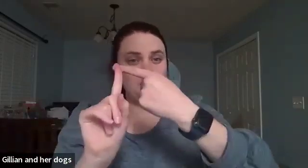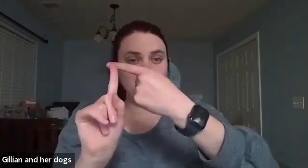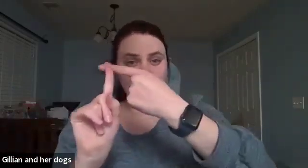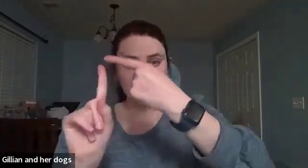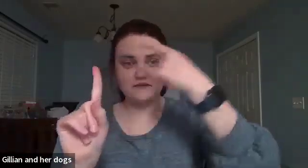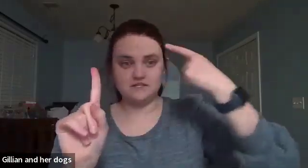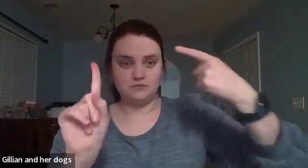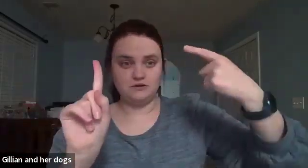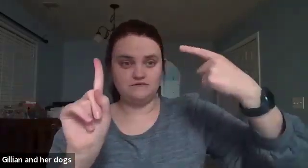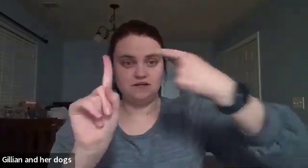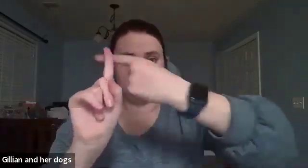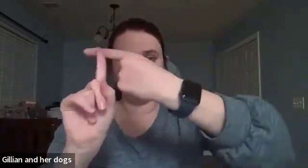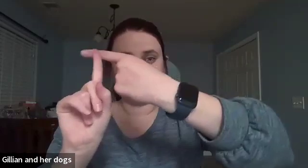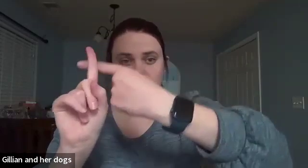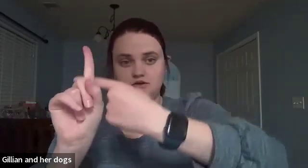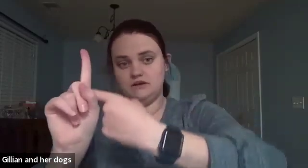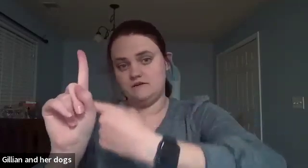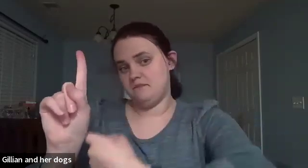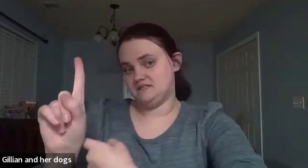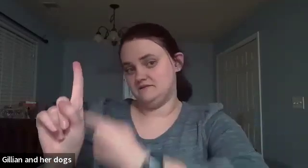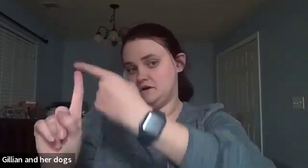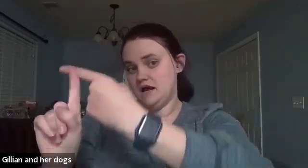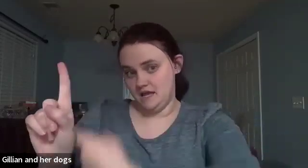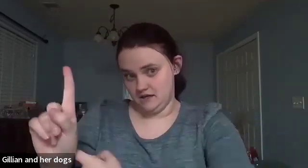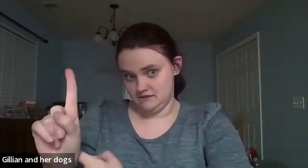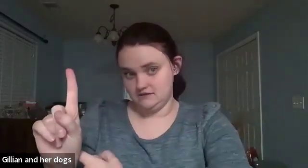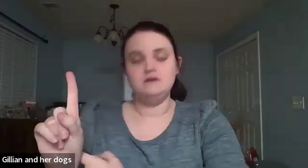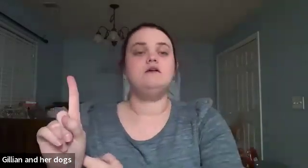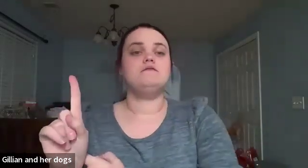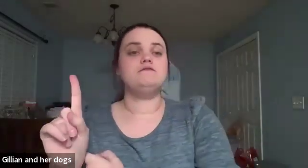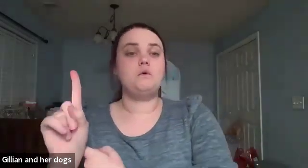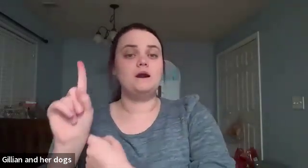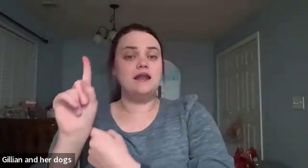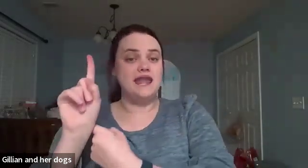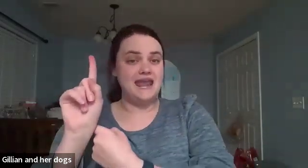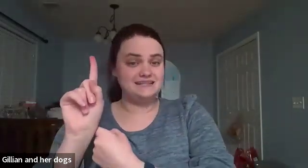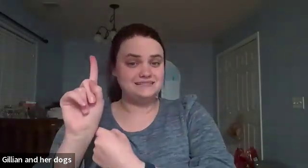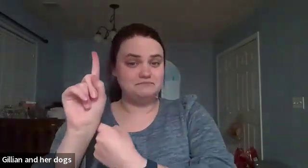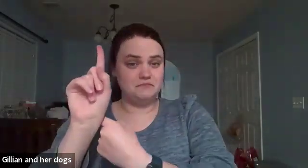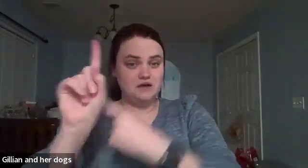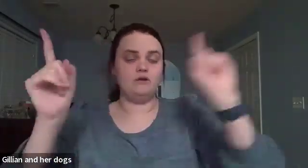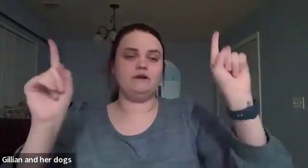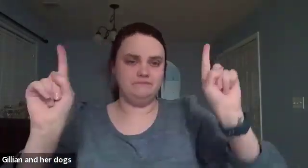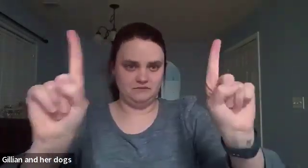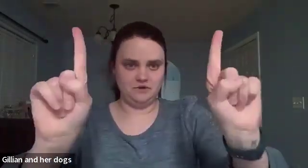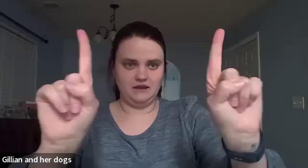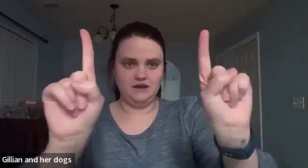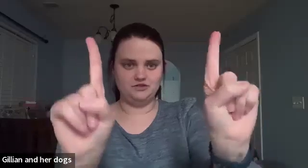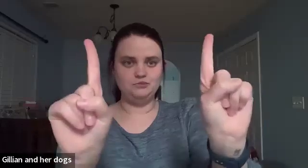our month is our pointer fingers. You go down the base of your hand. For next month, oh wait, here. Okay, have 2